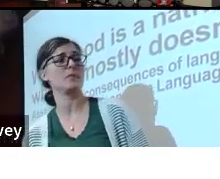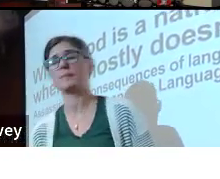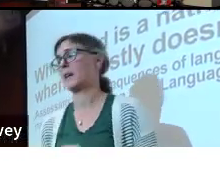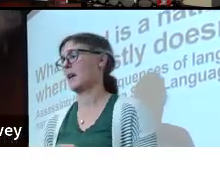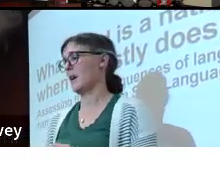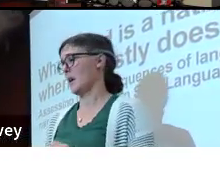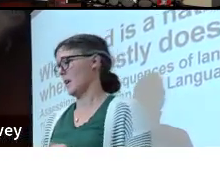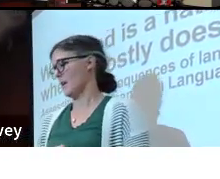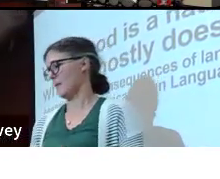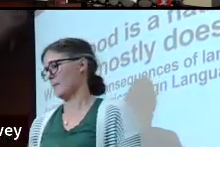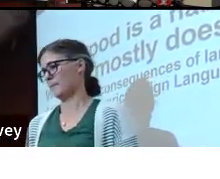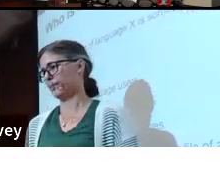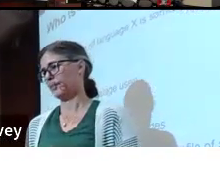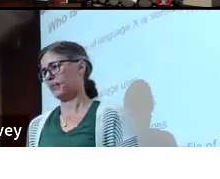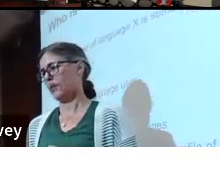Sign Language.